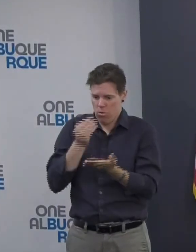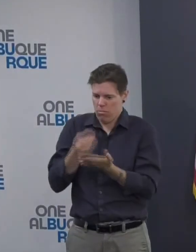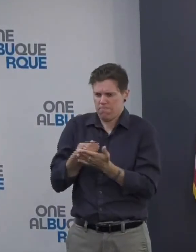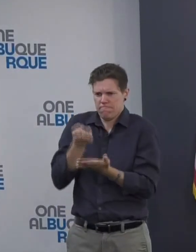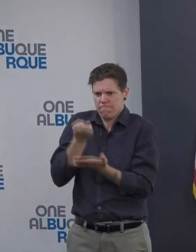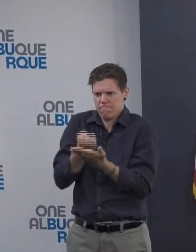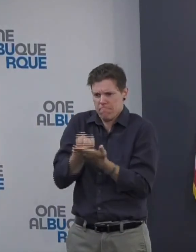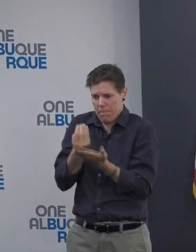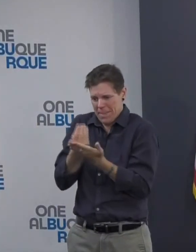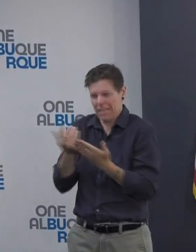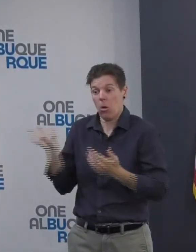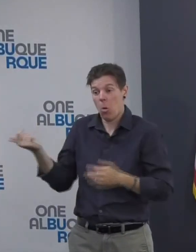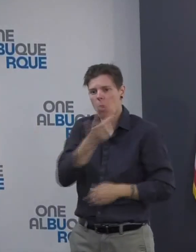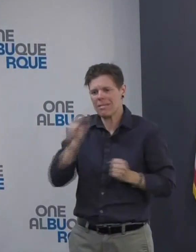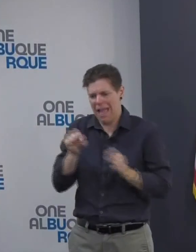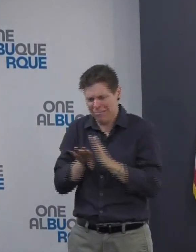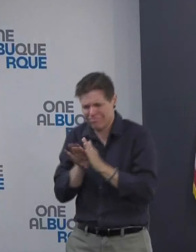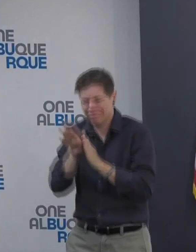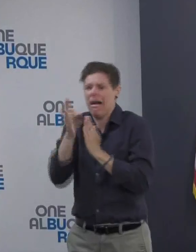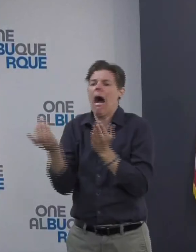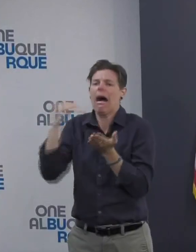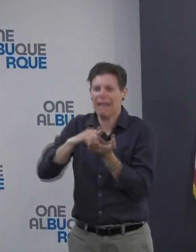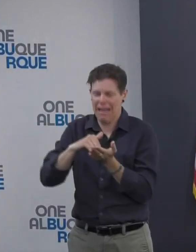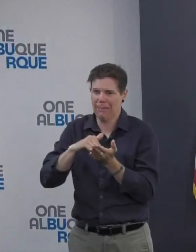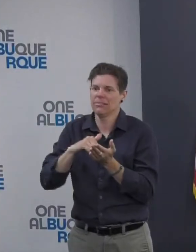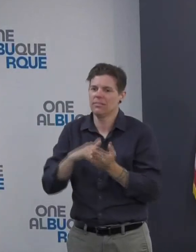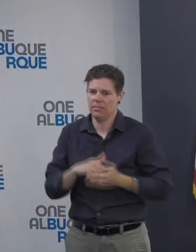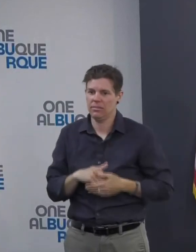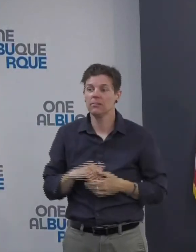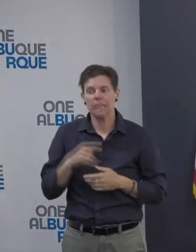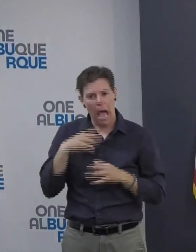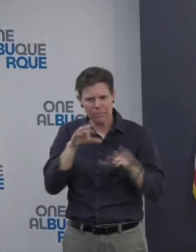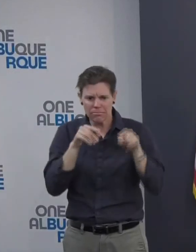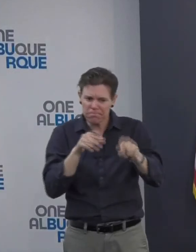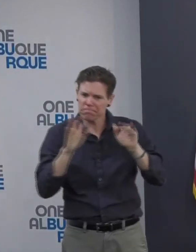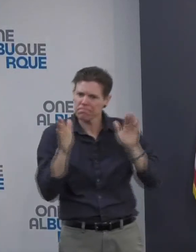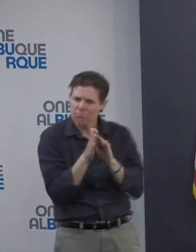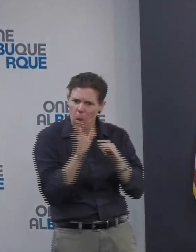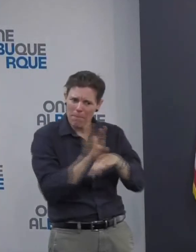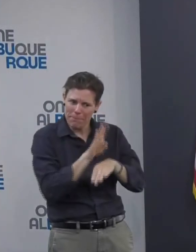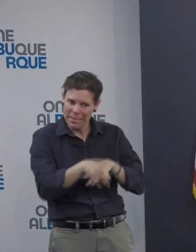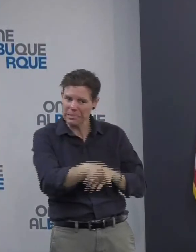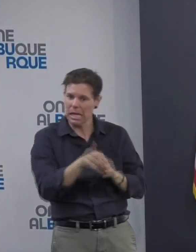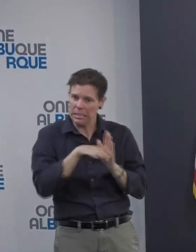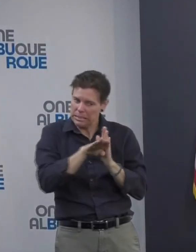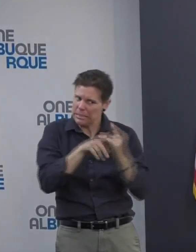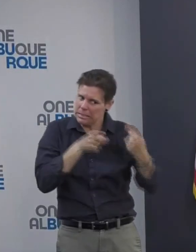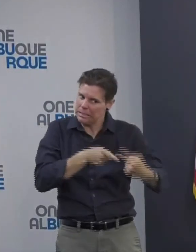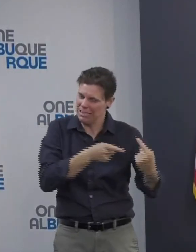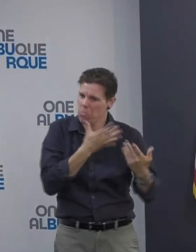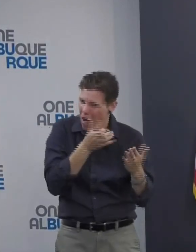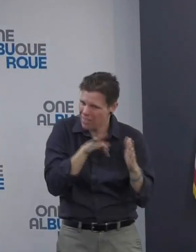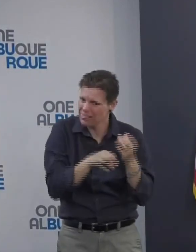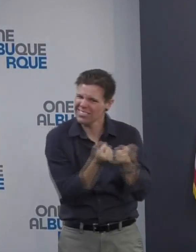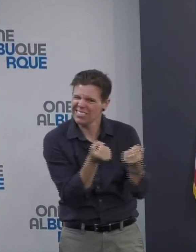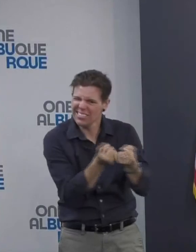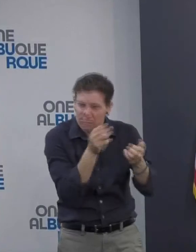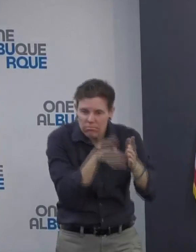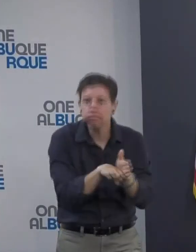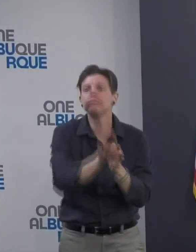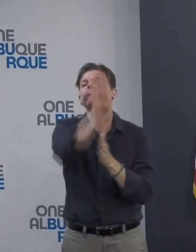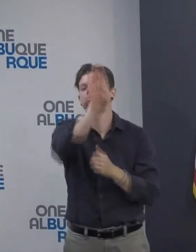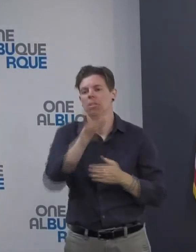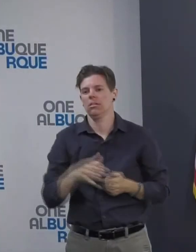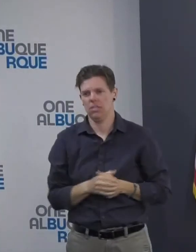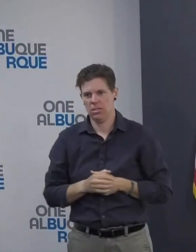think in general, this was always sort of something we wanted to work on with respect to placemaking and just celebrating all our local cuisine. We just have to do it in a